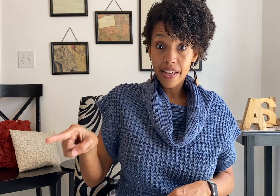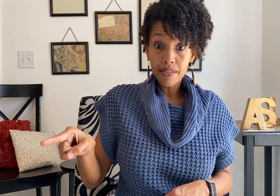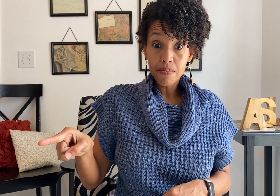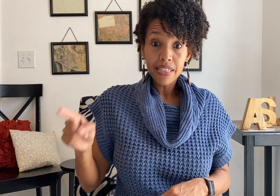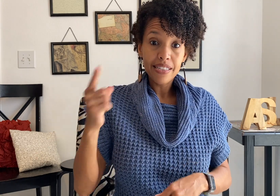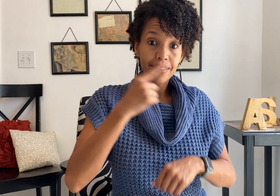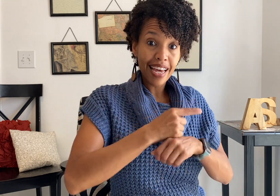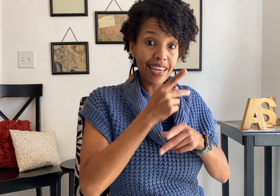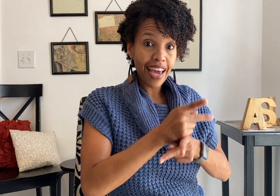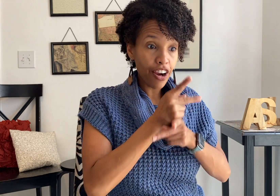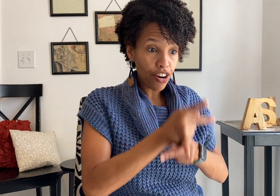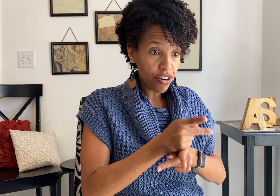then daycare,